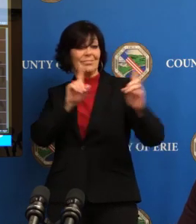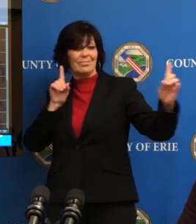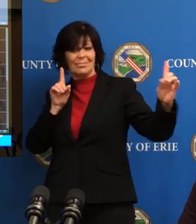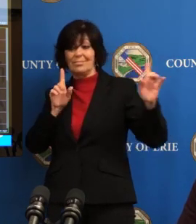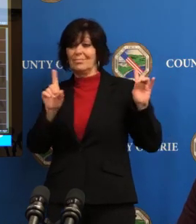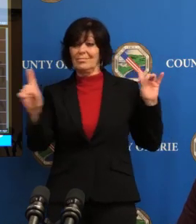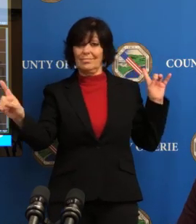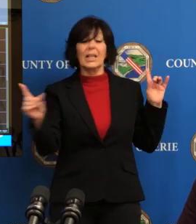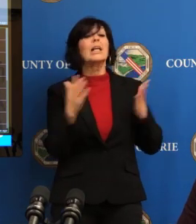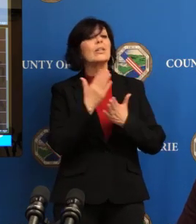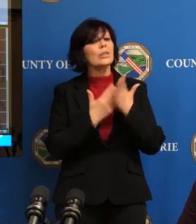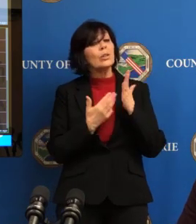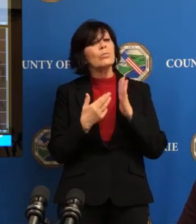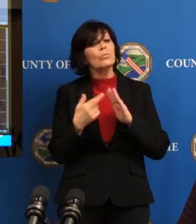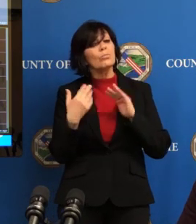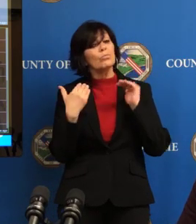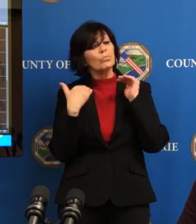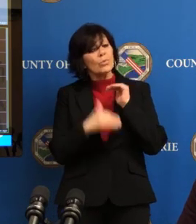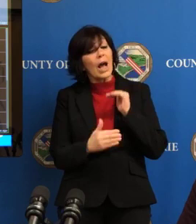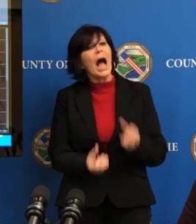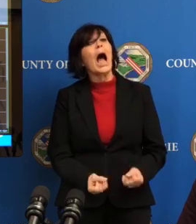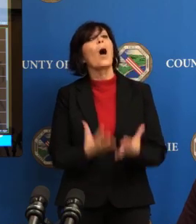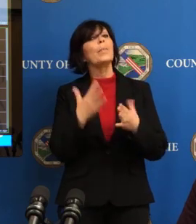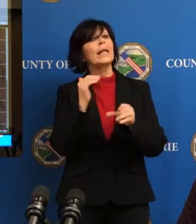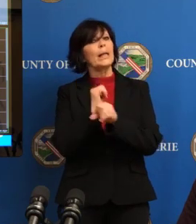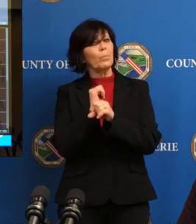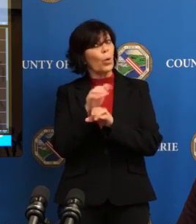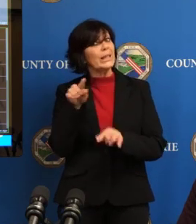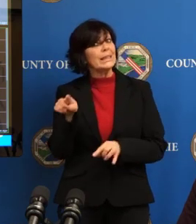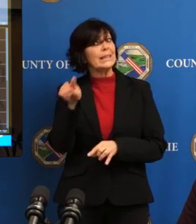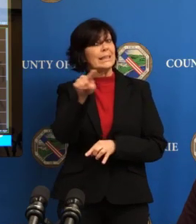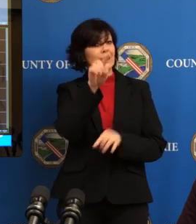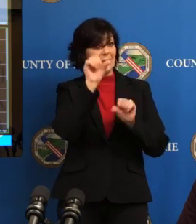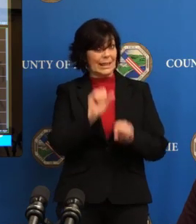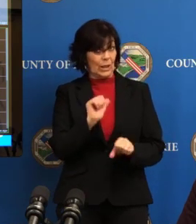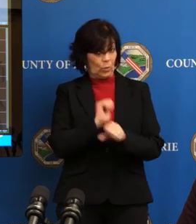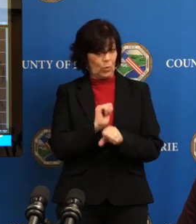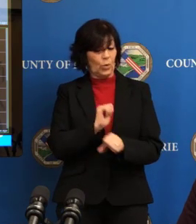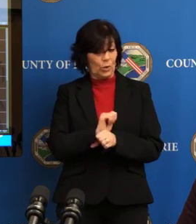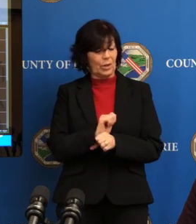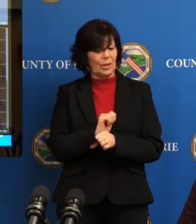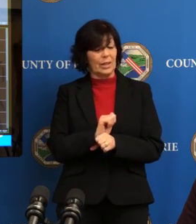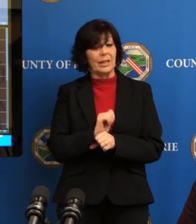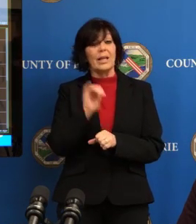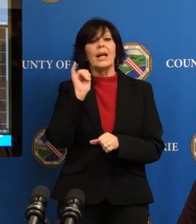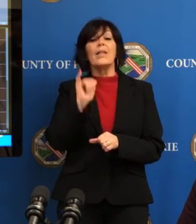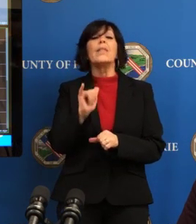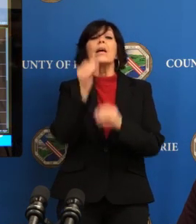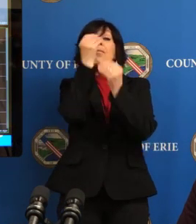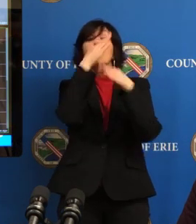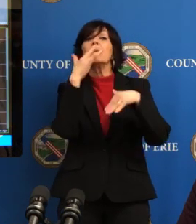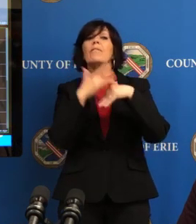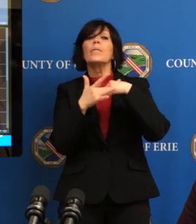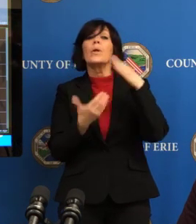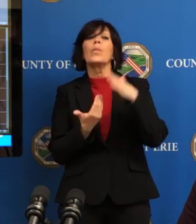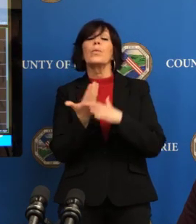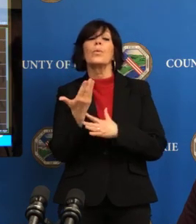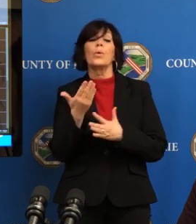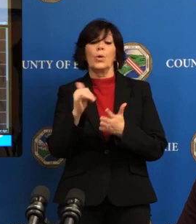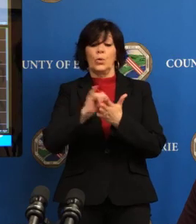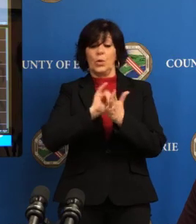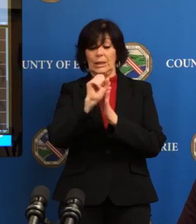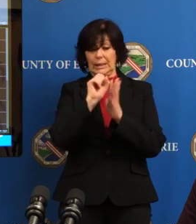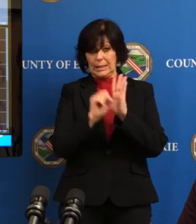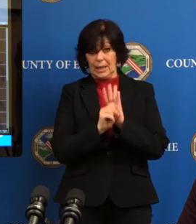some restrictions on how many employees you could have even among essential businesses at a location. That's available through New York State. And if